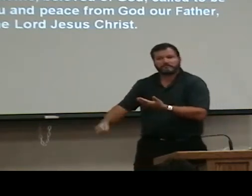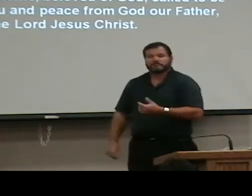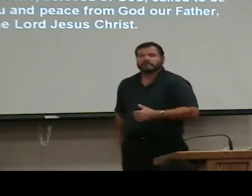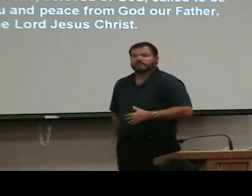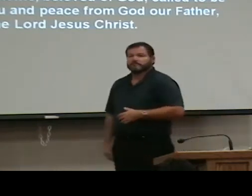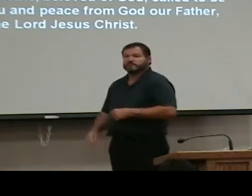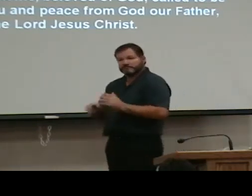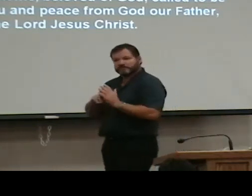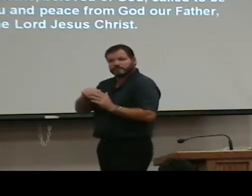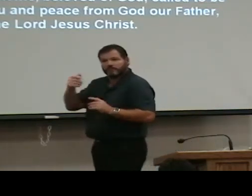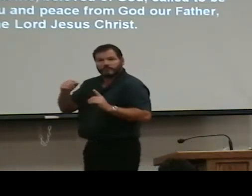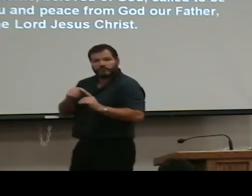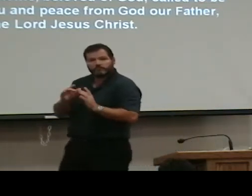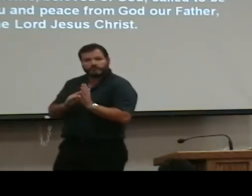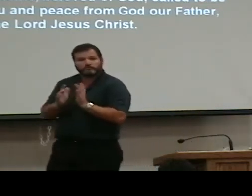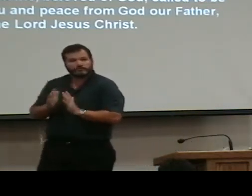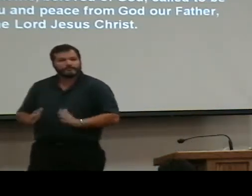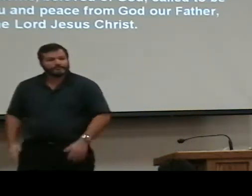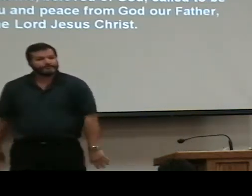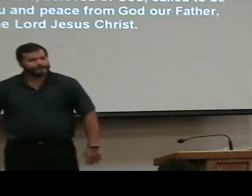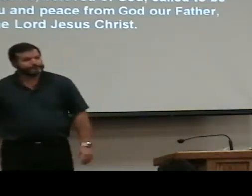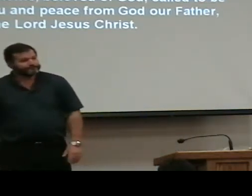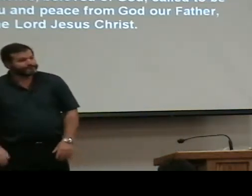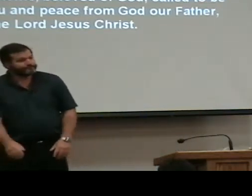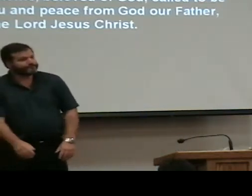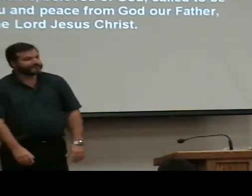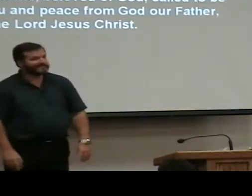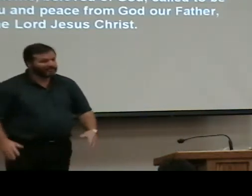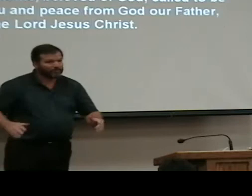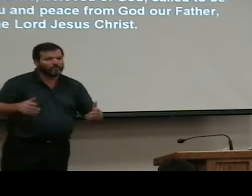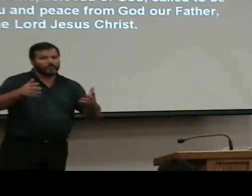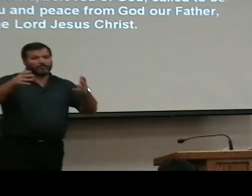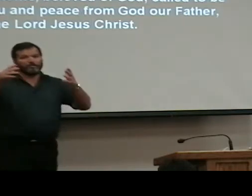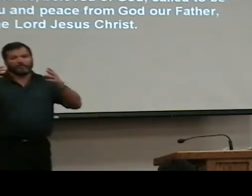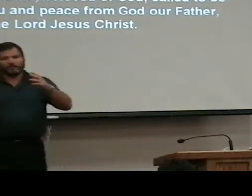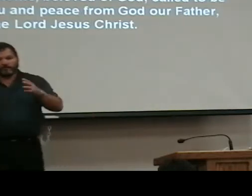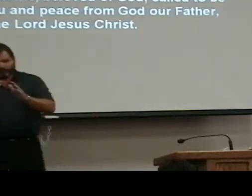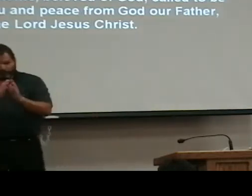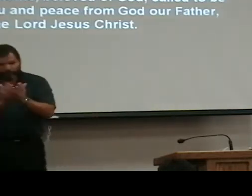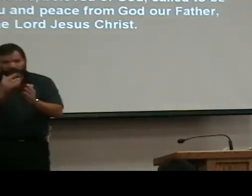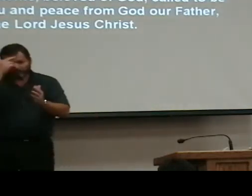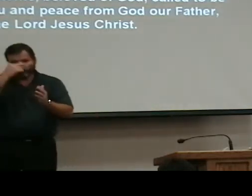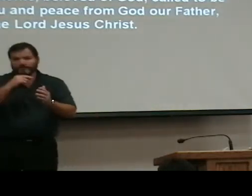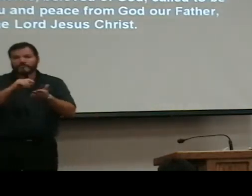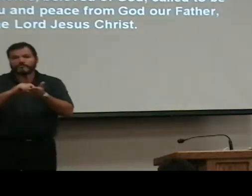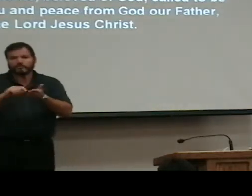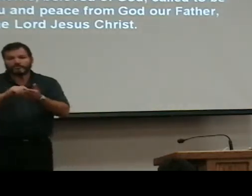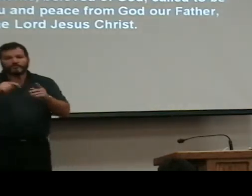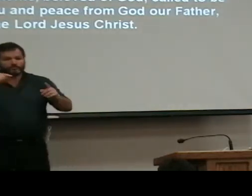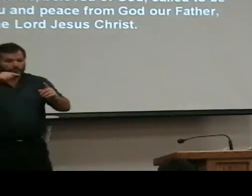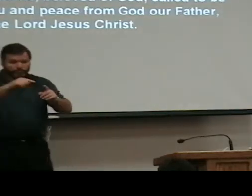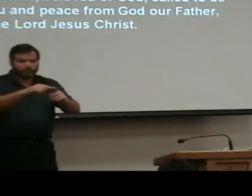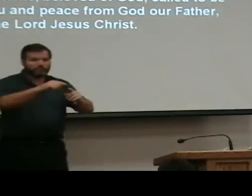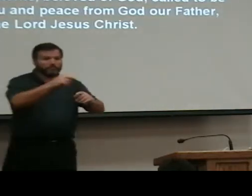Called to be saints. That's another word for Christians. The book is written to saints.